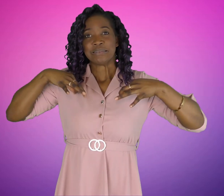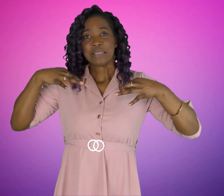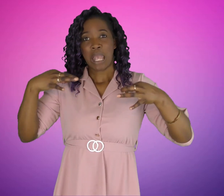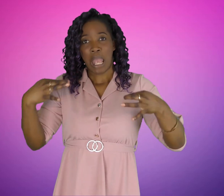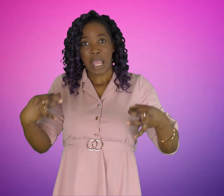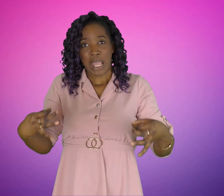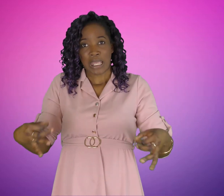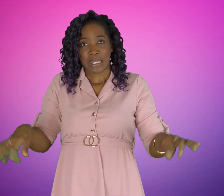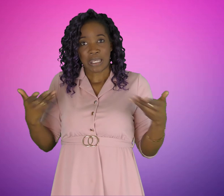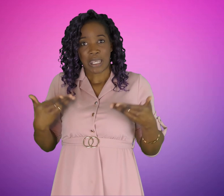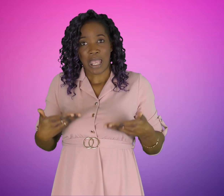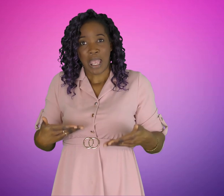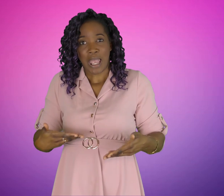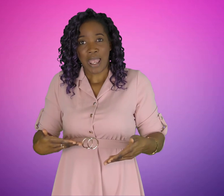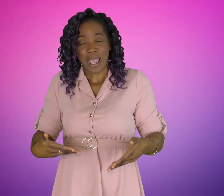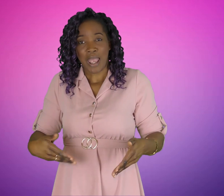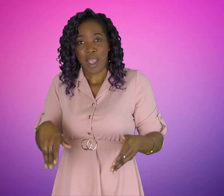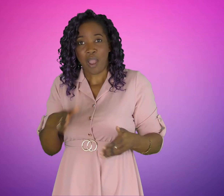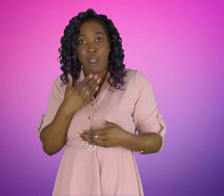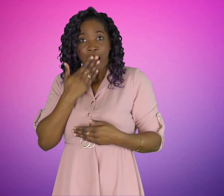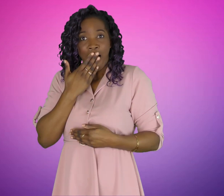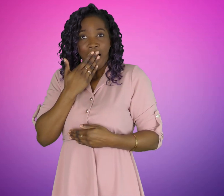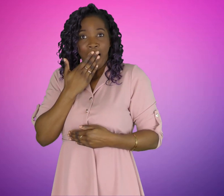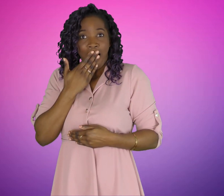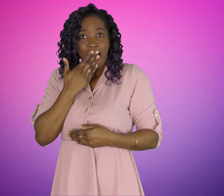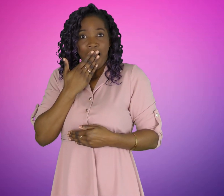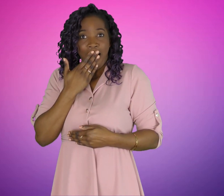Emperor's not wearing any